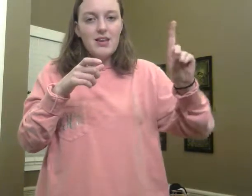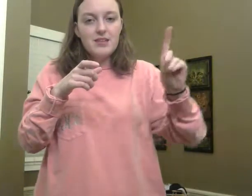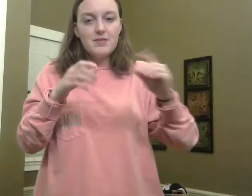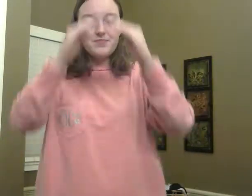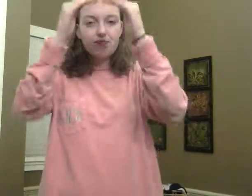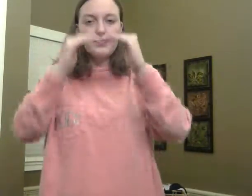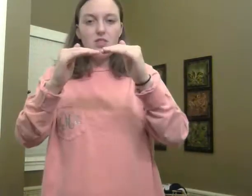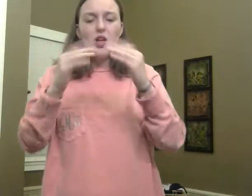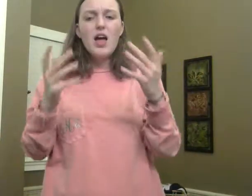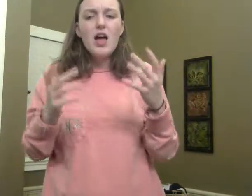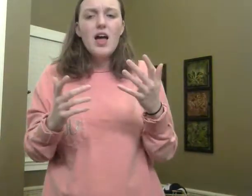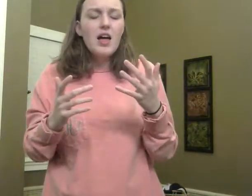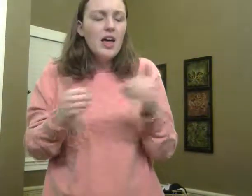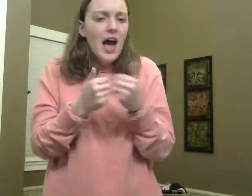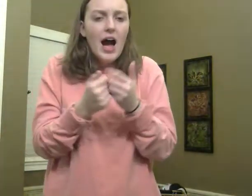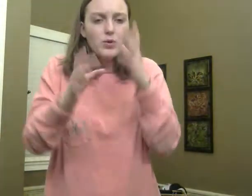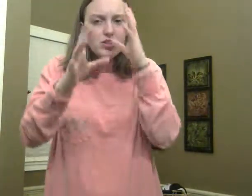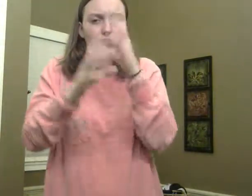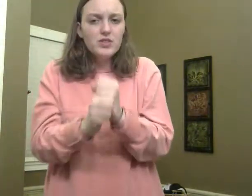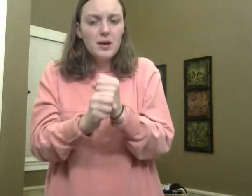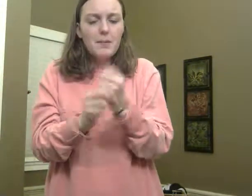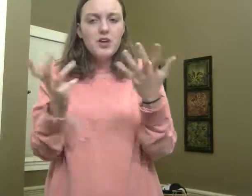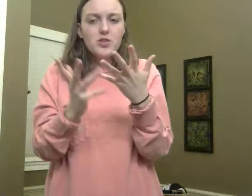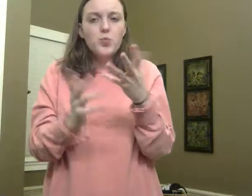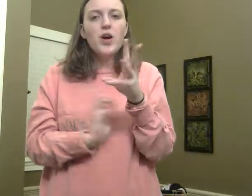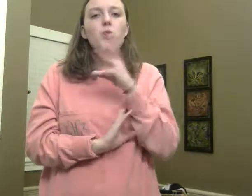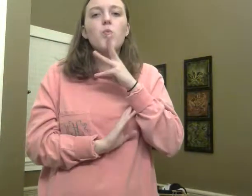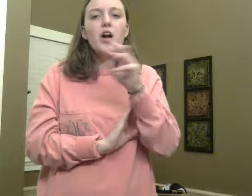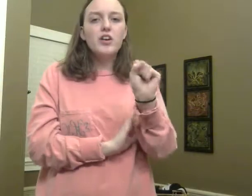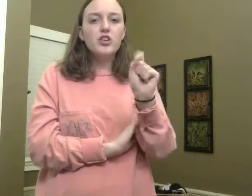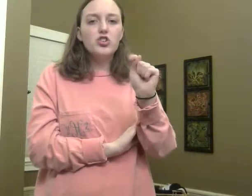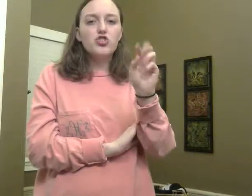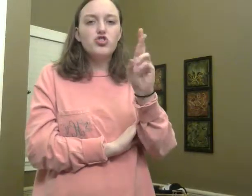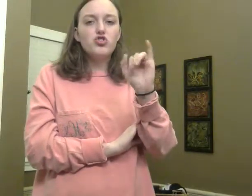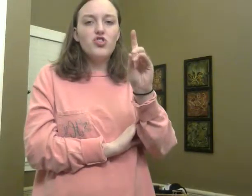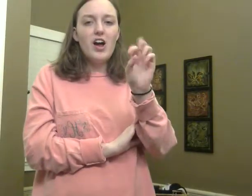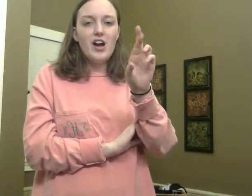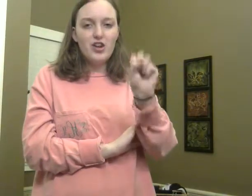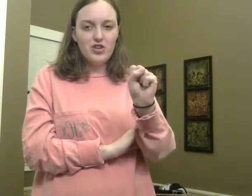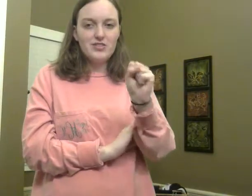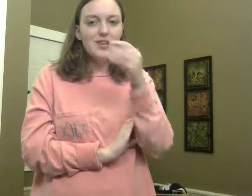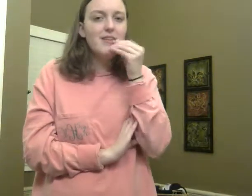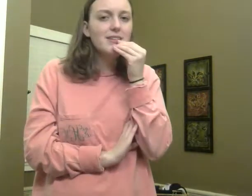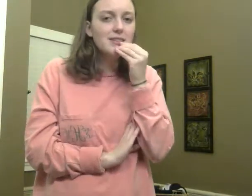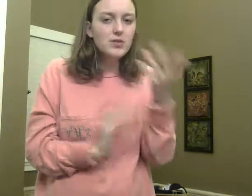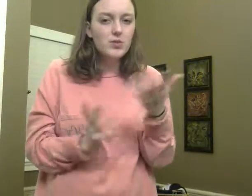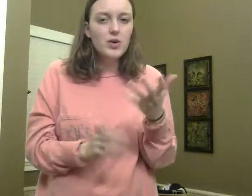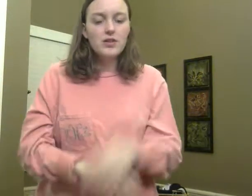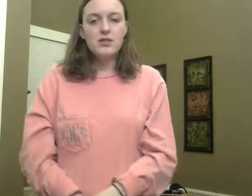Go. We it's time. It says, we still have to do this one. No, we